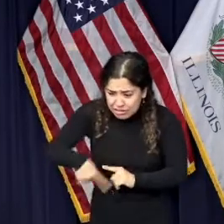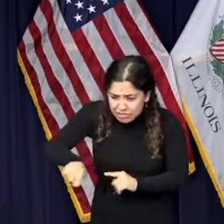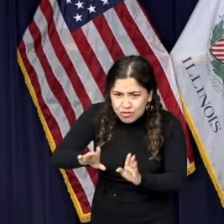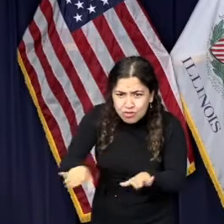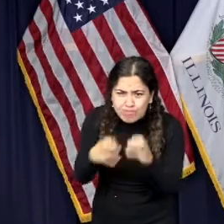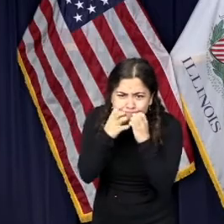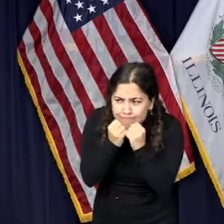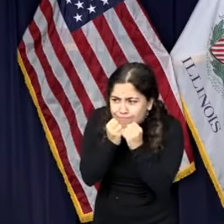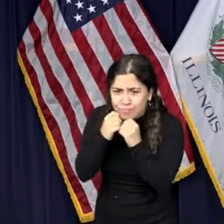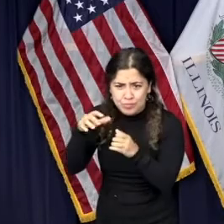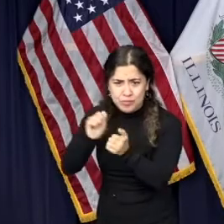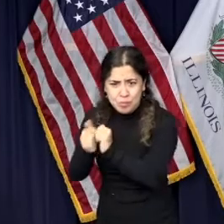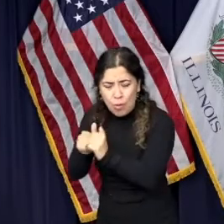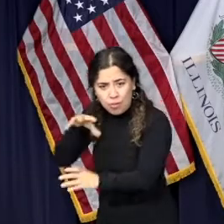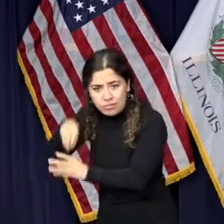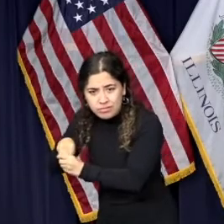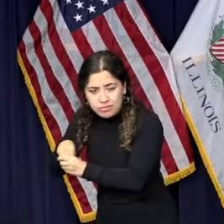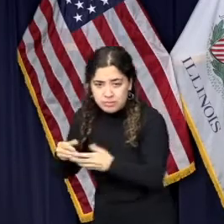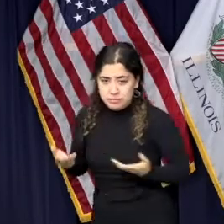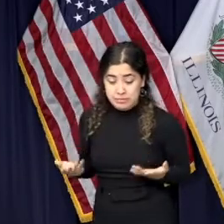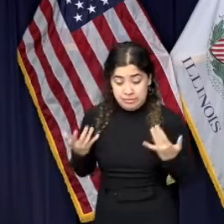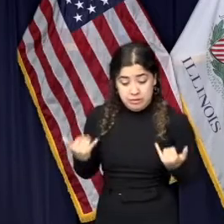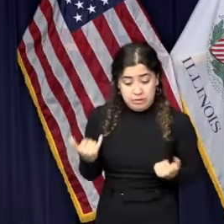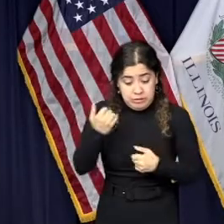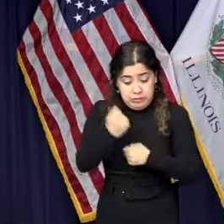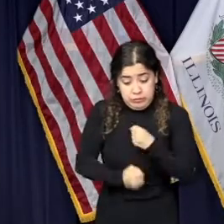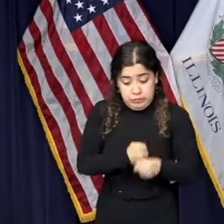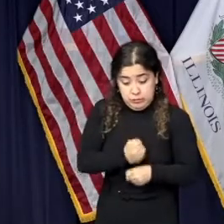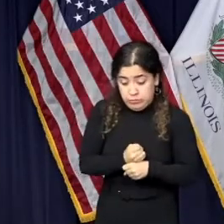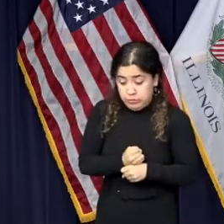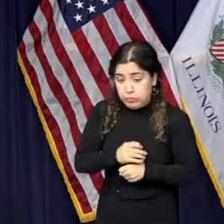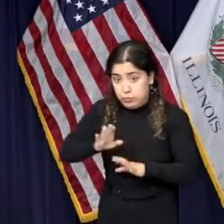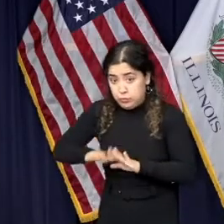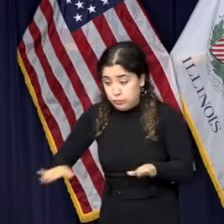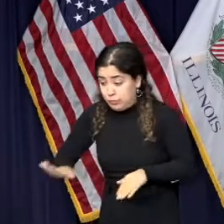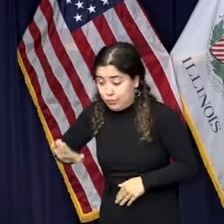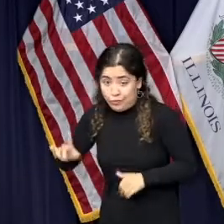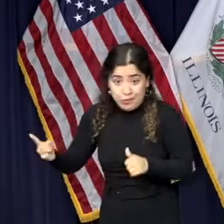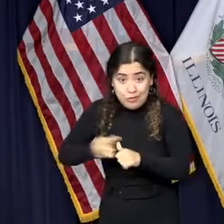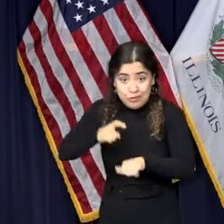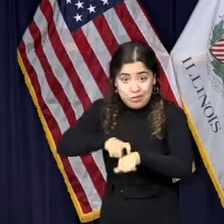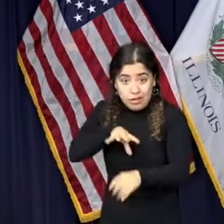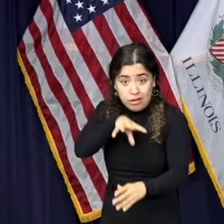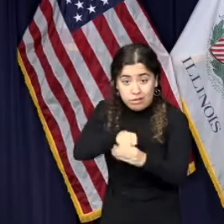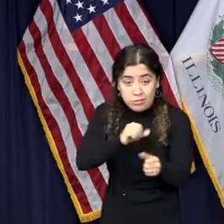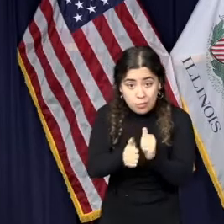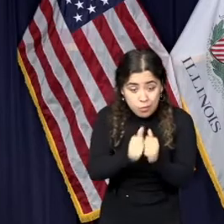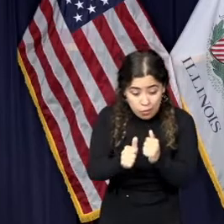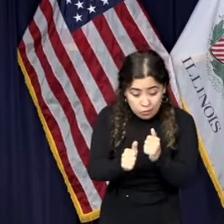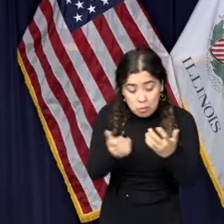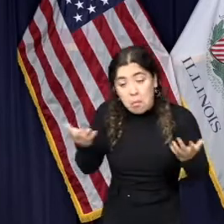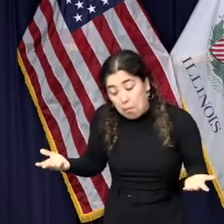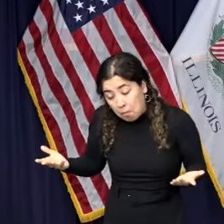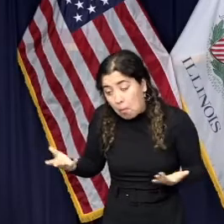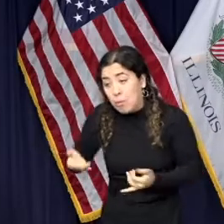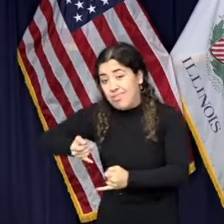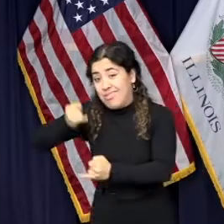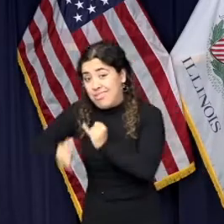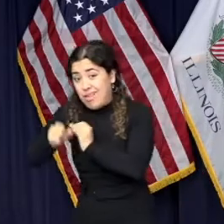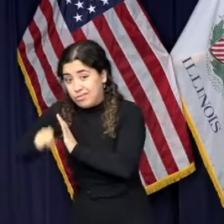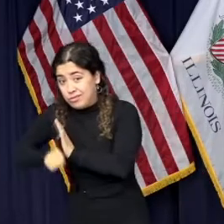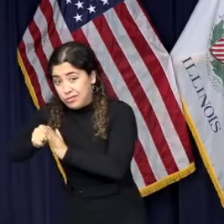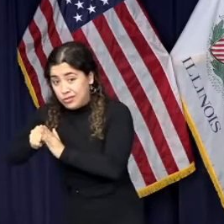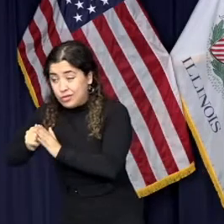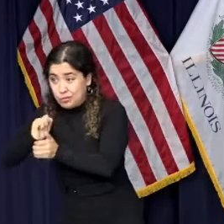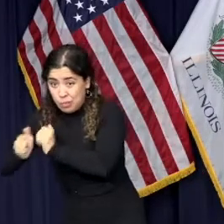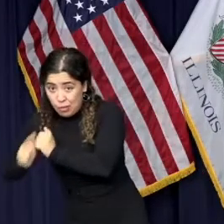sports. Whether this year is their first time on the court or it's their senior year season, this